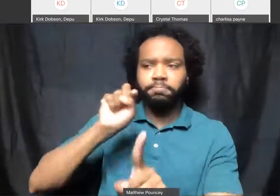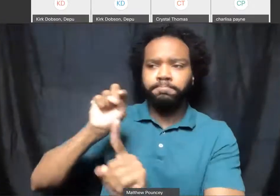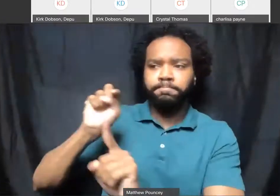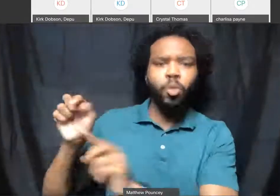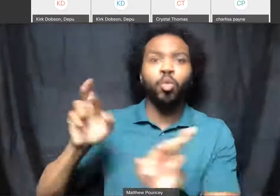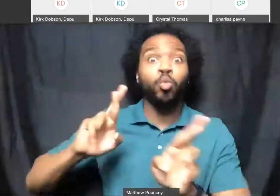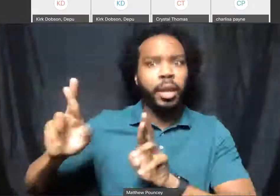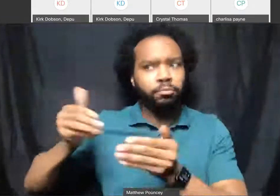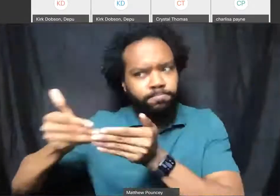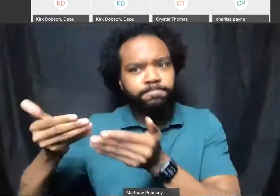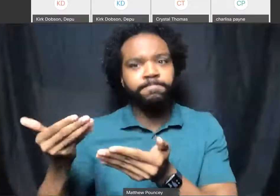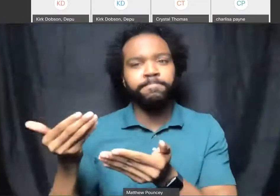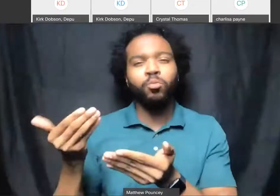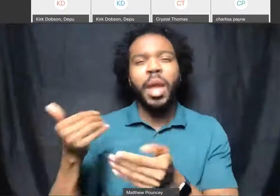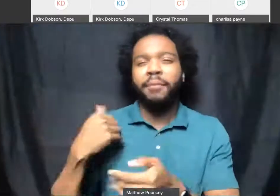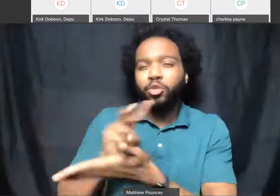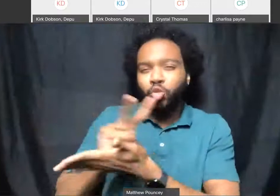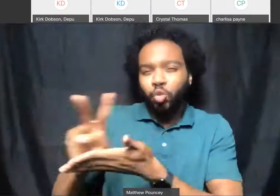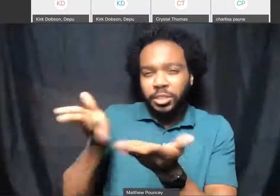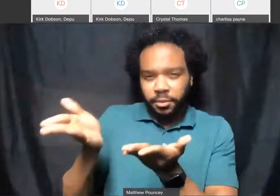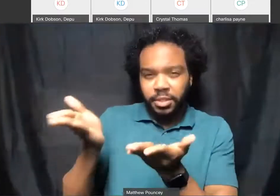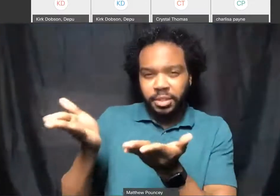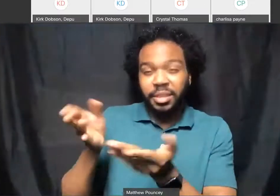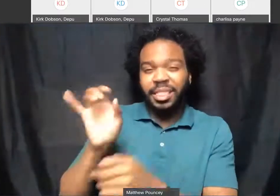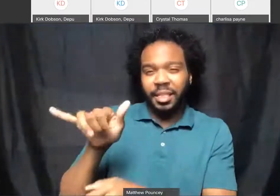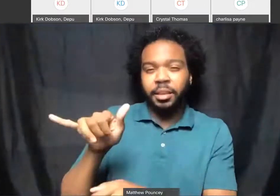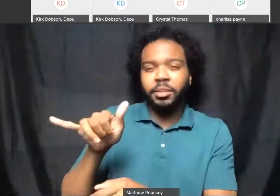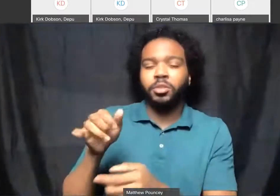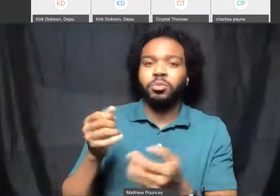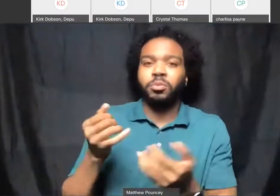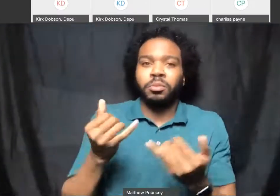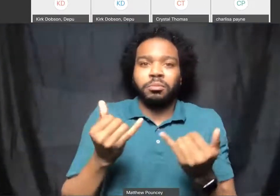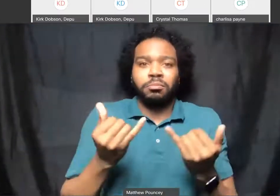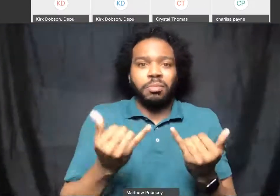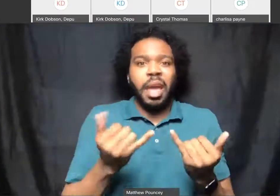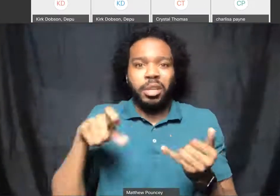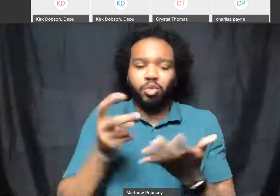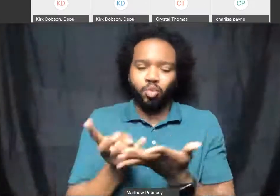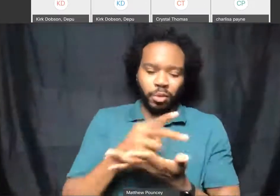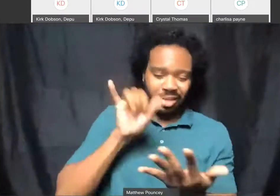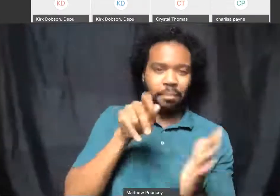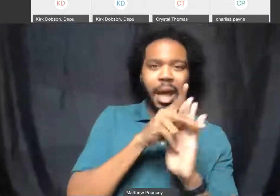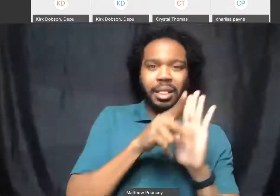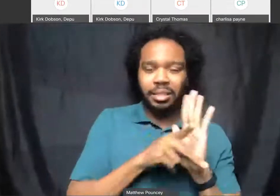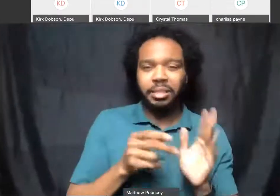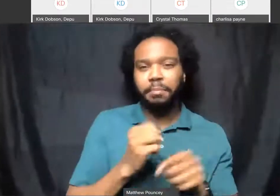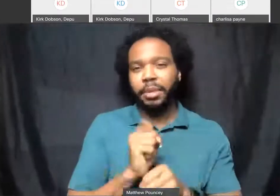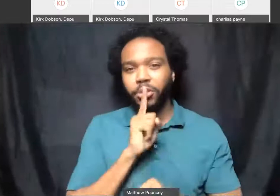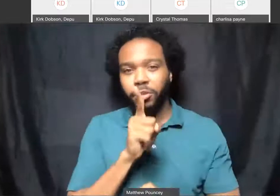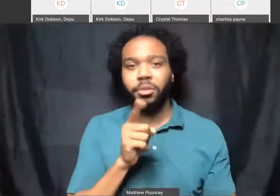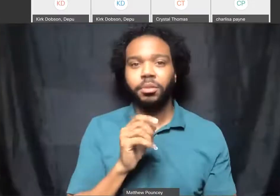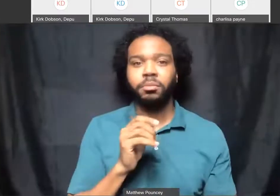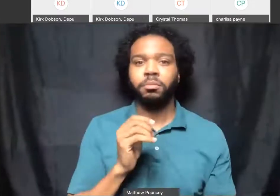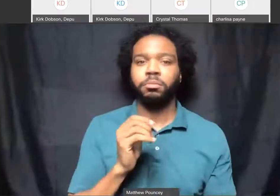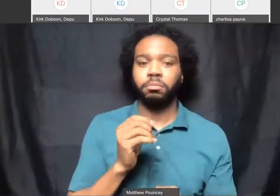it's been a 2-week service. So we're going to need to look at those policies to make sure that under our existing policies